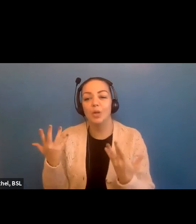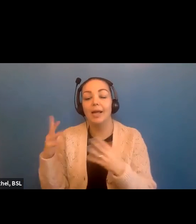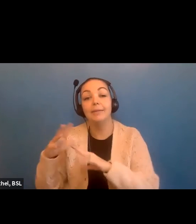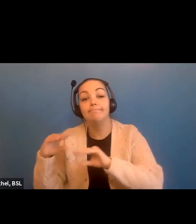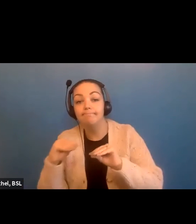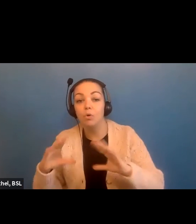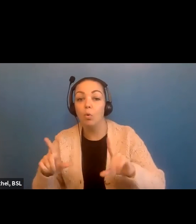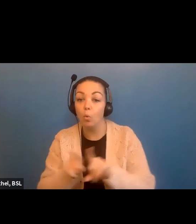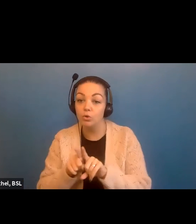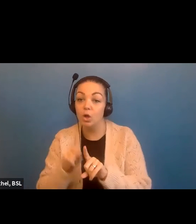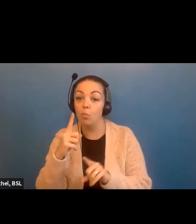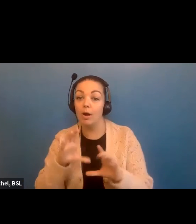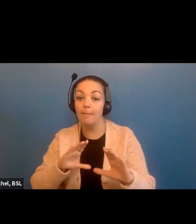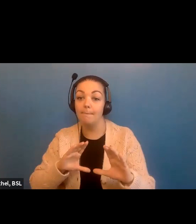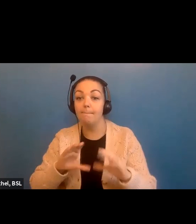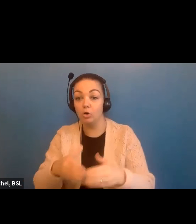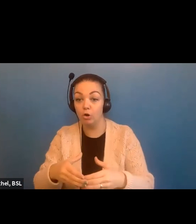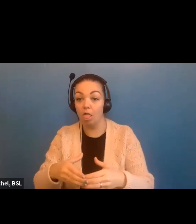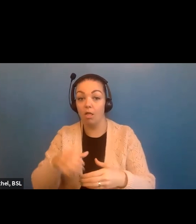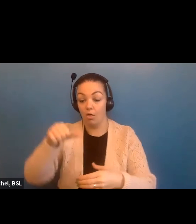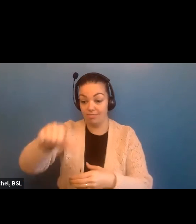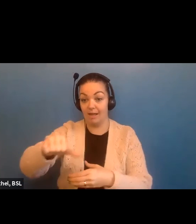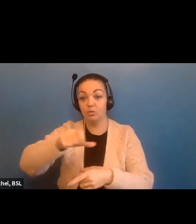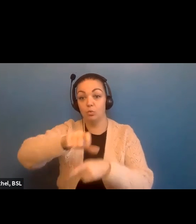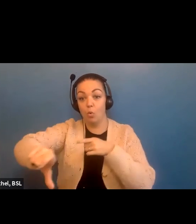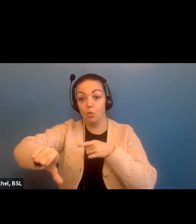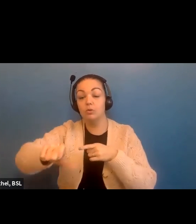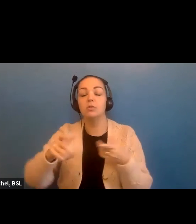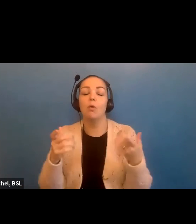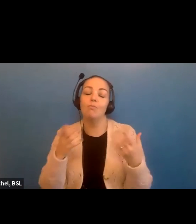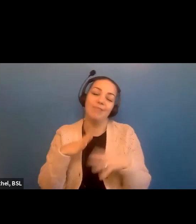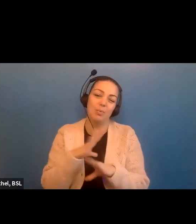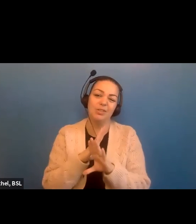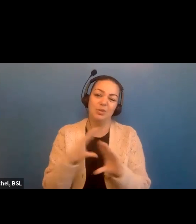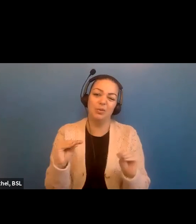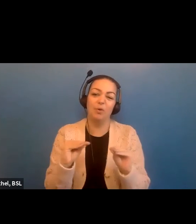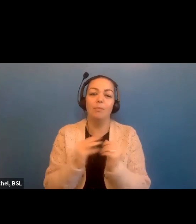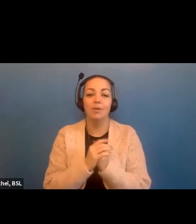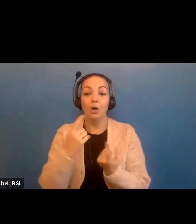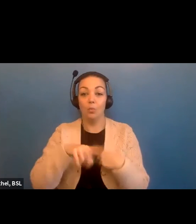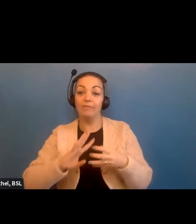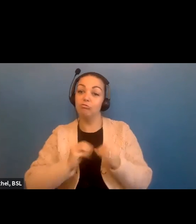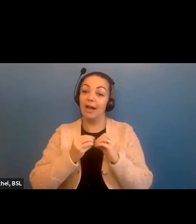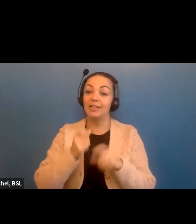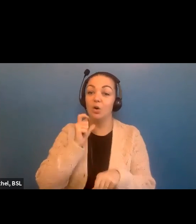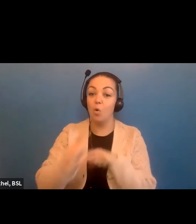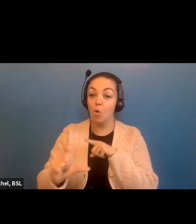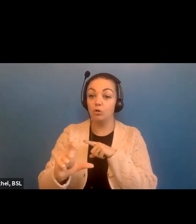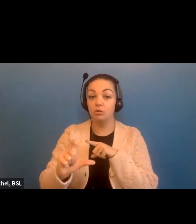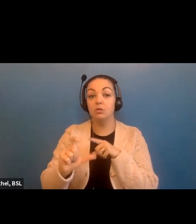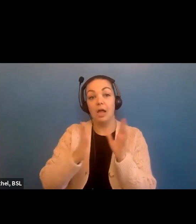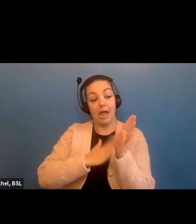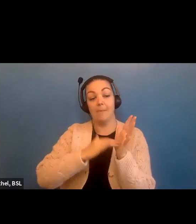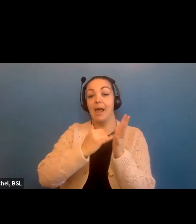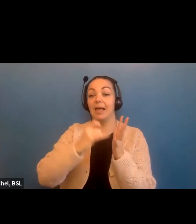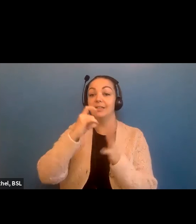education element. So I just wanted to highlight that, actually, that's something that we've developed our own kind of MSc program to really build in inclusive design to the